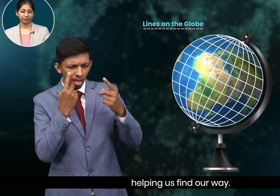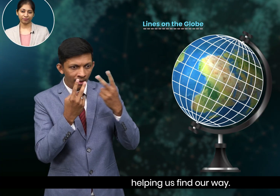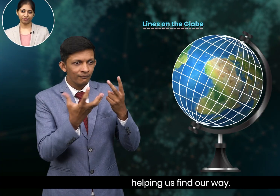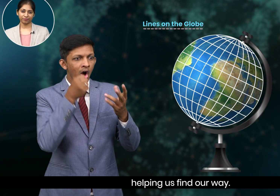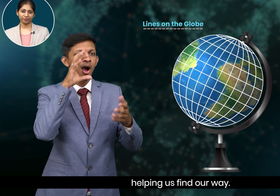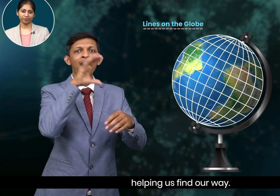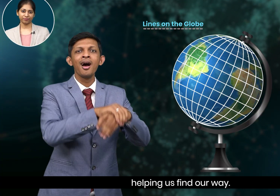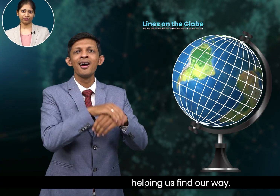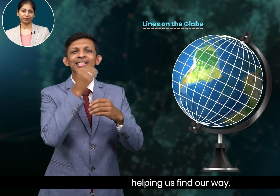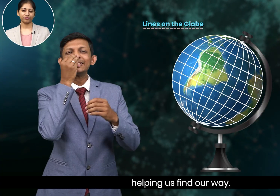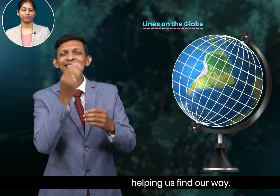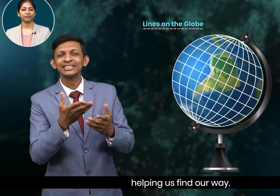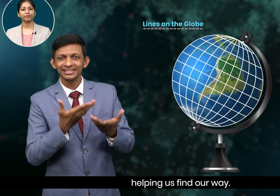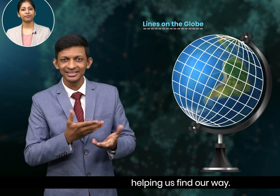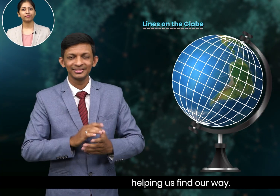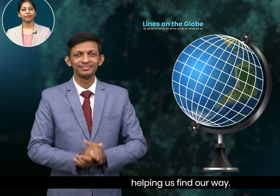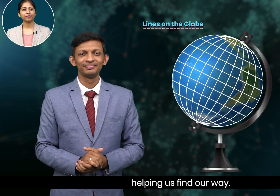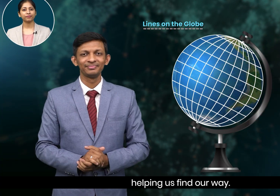way.